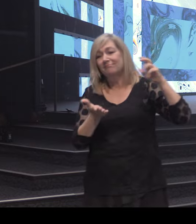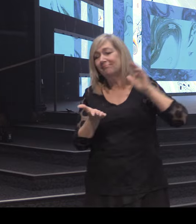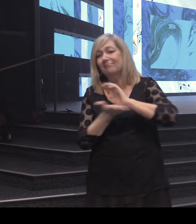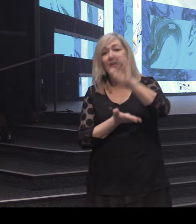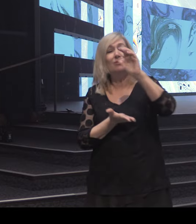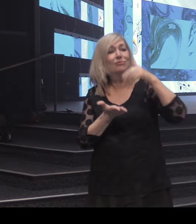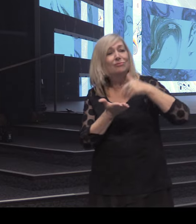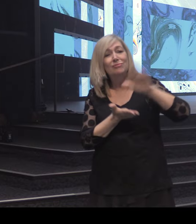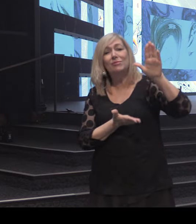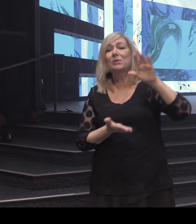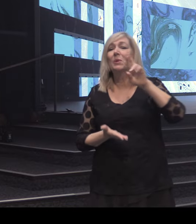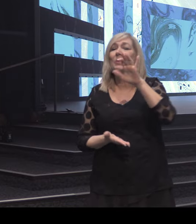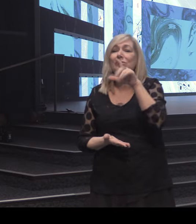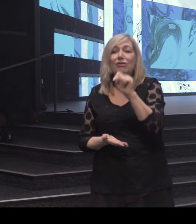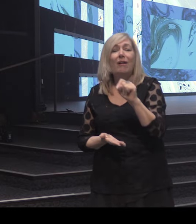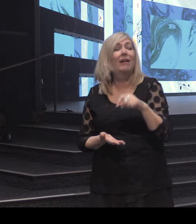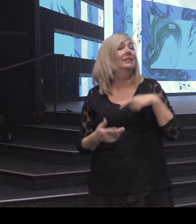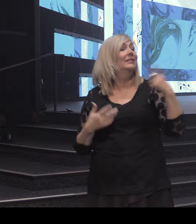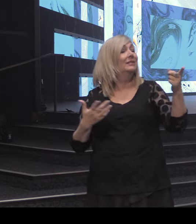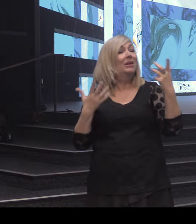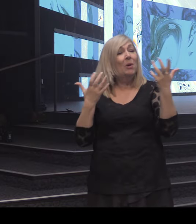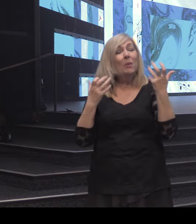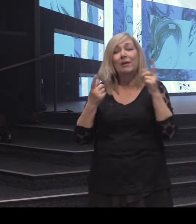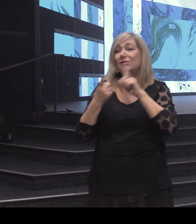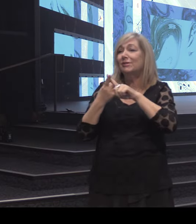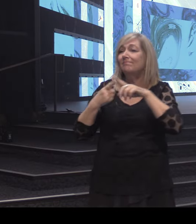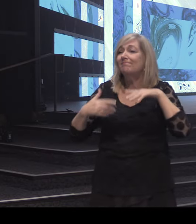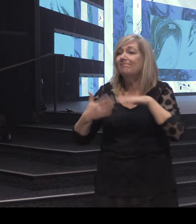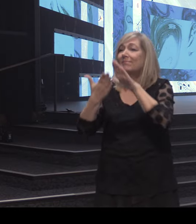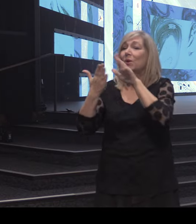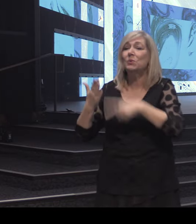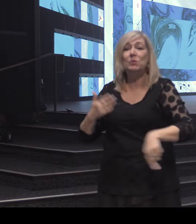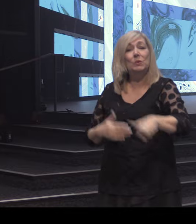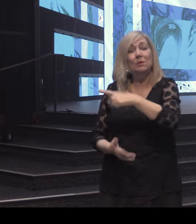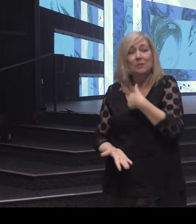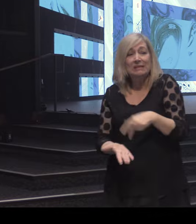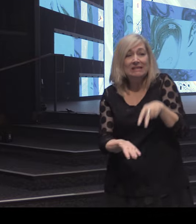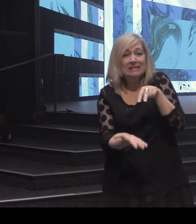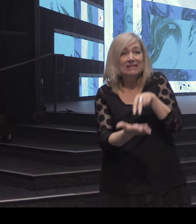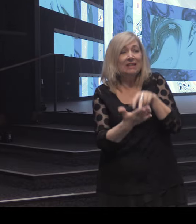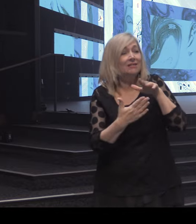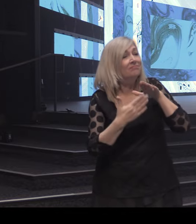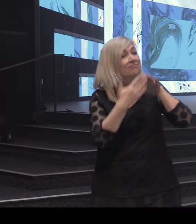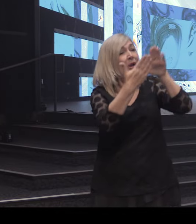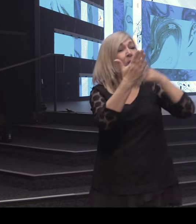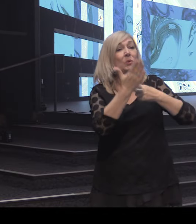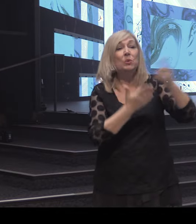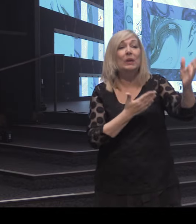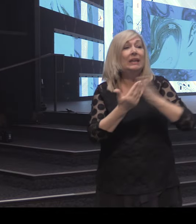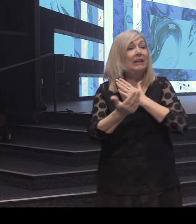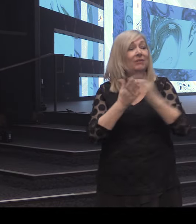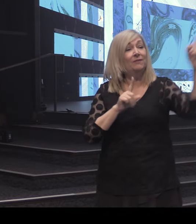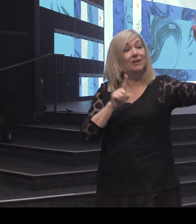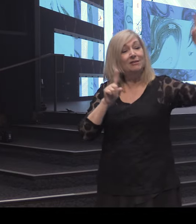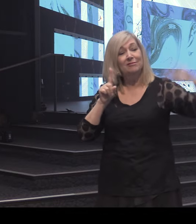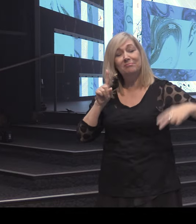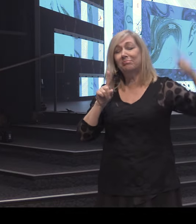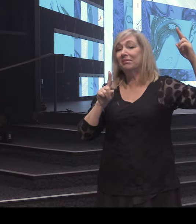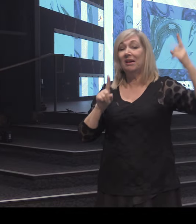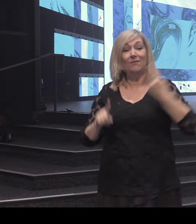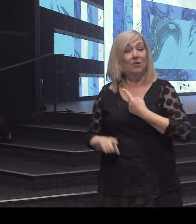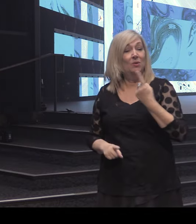takes persecution, even if it takes confrontation, we will stand for truth even if we stand